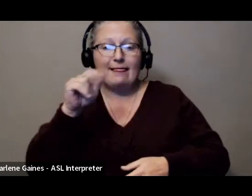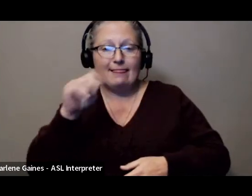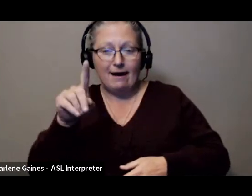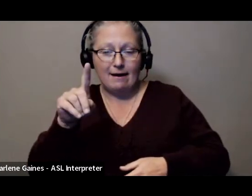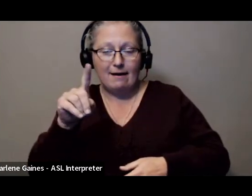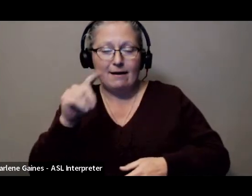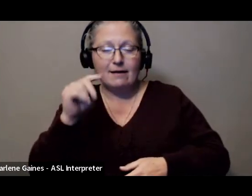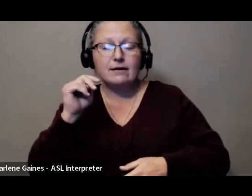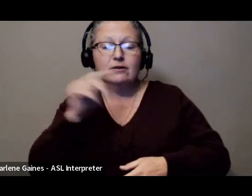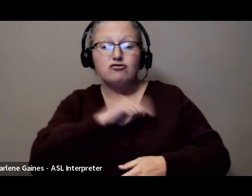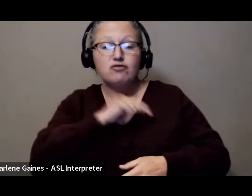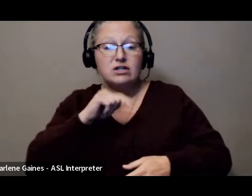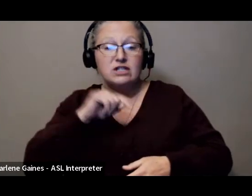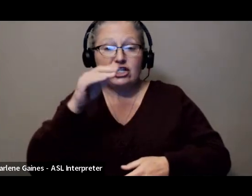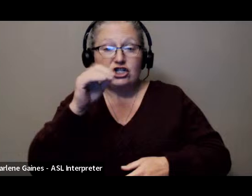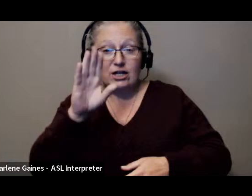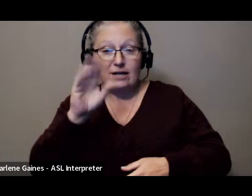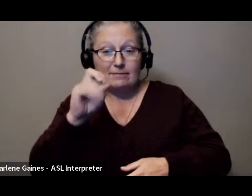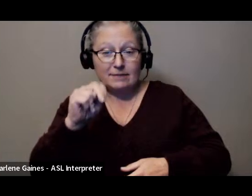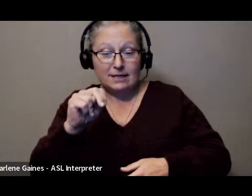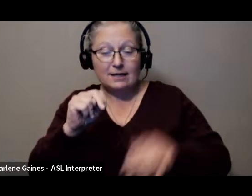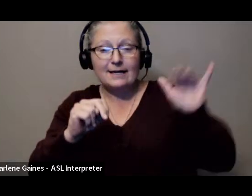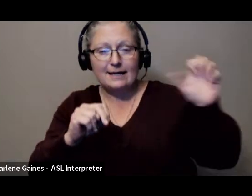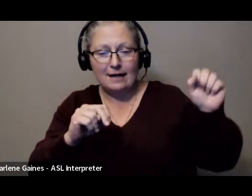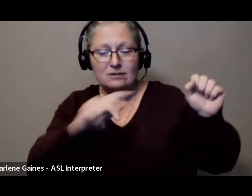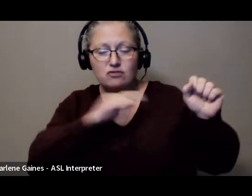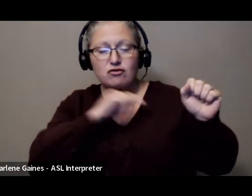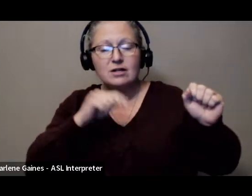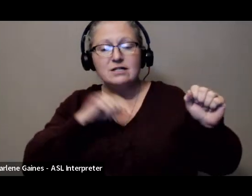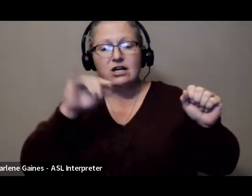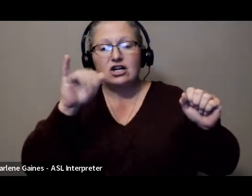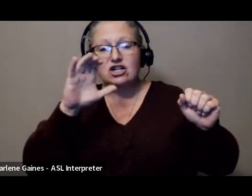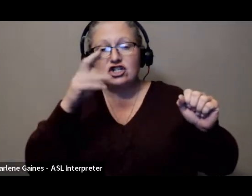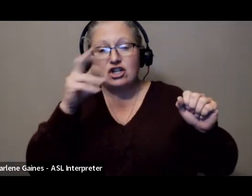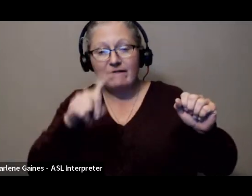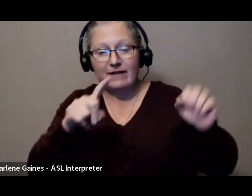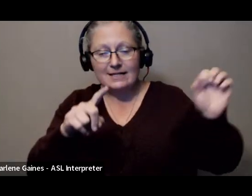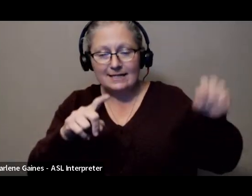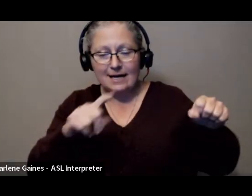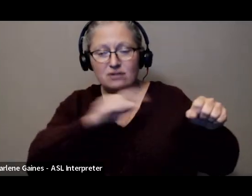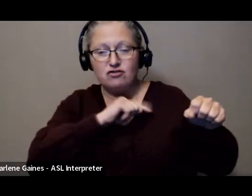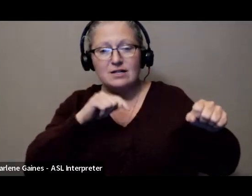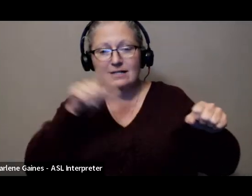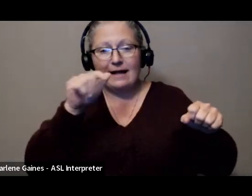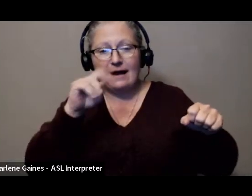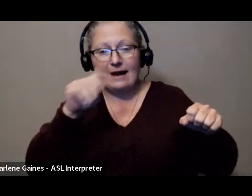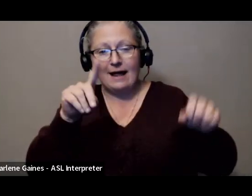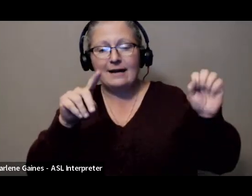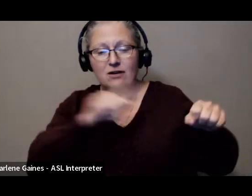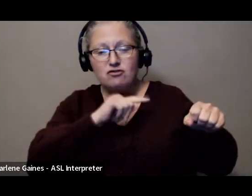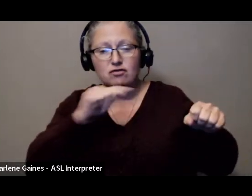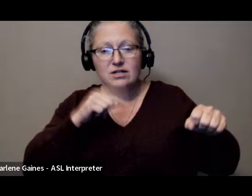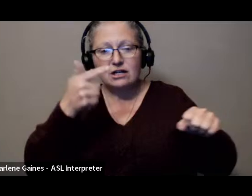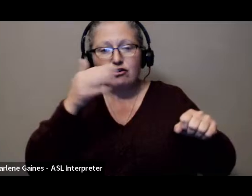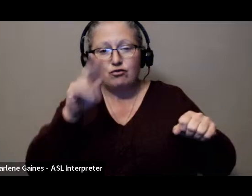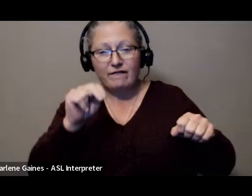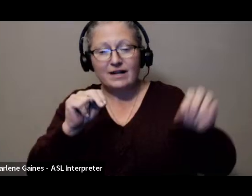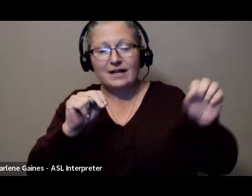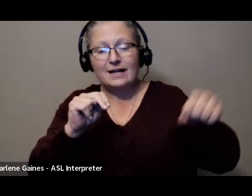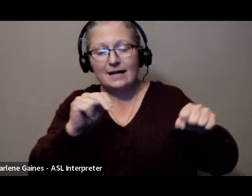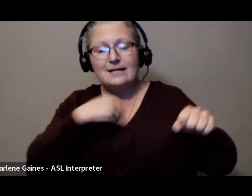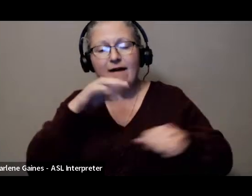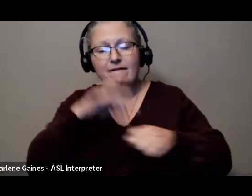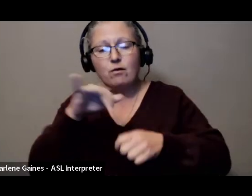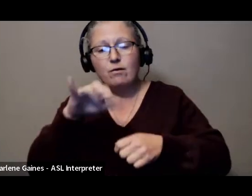Land. Trustee Jacobson, how do you vote? Yes. Trustee Chavez? Yes. Trustee Land? Yes. Trustee Griffin? Yes. I